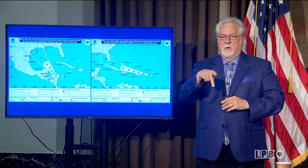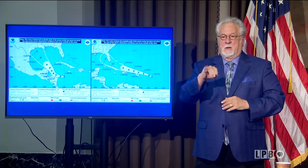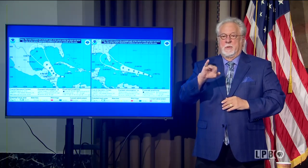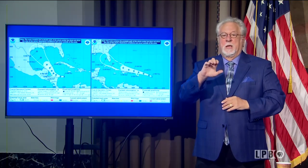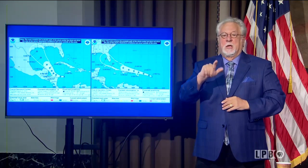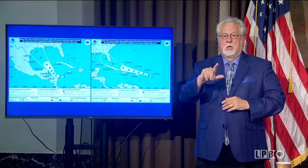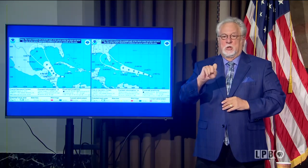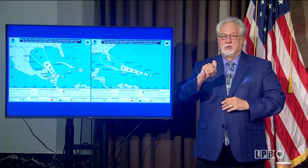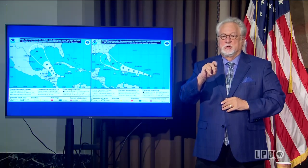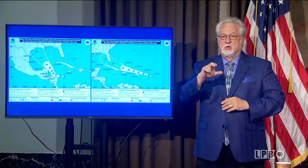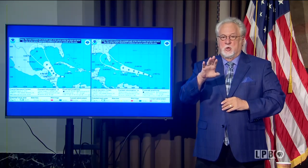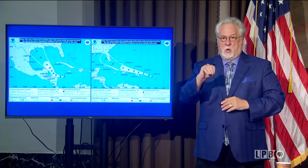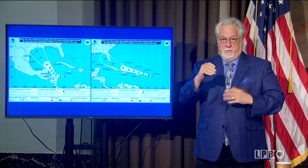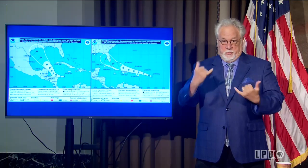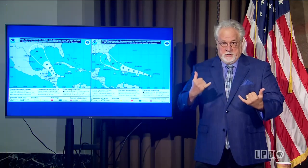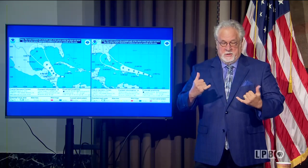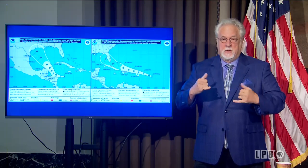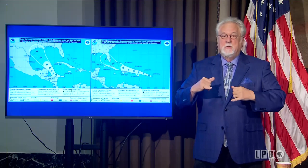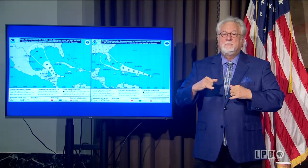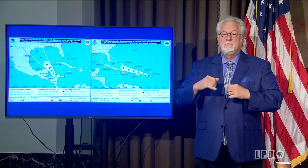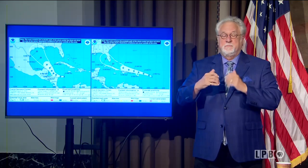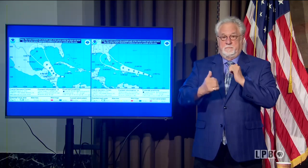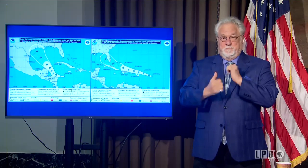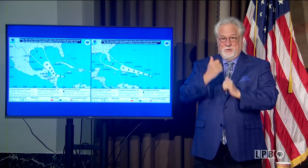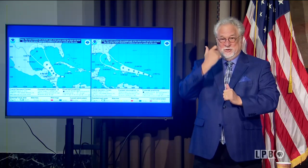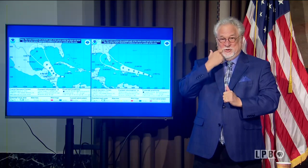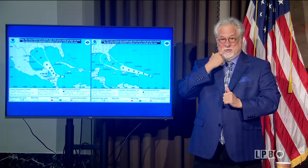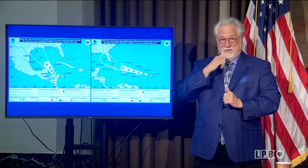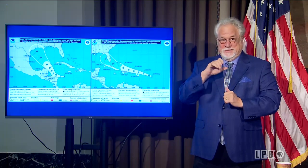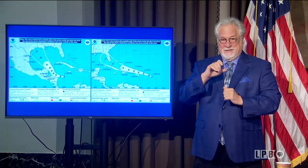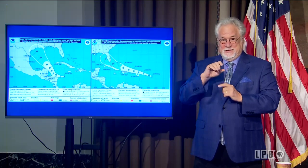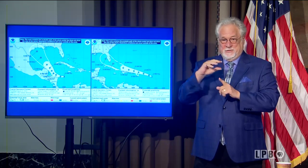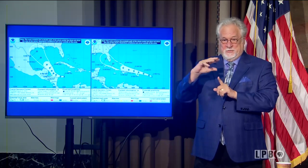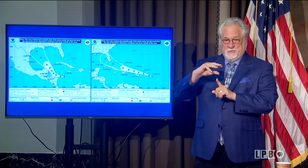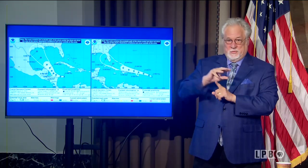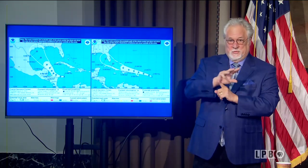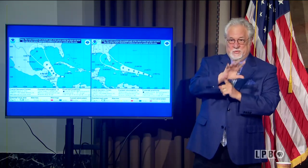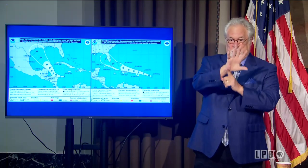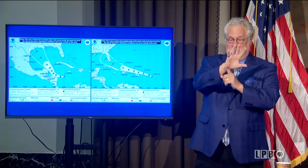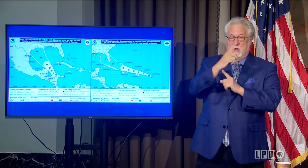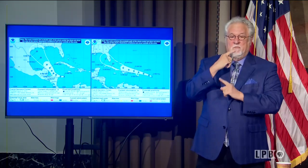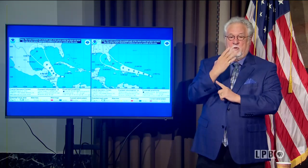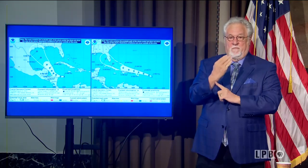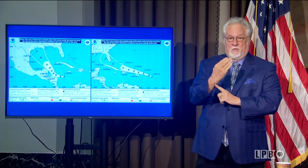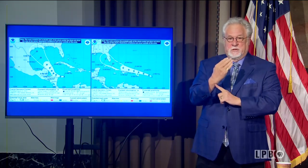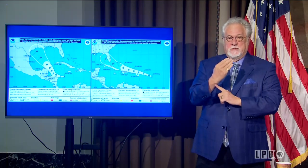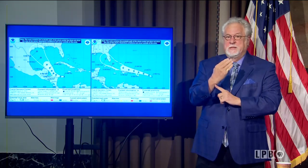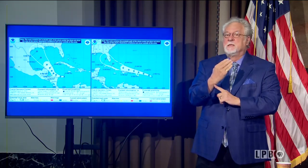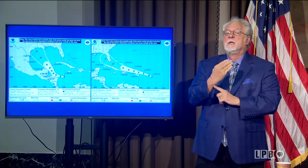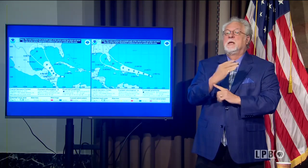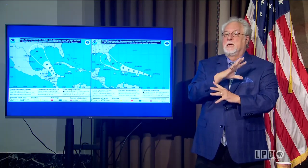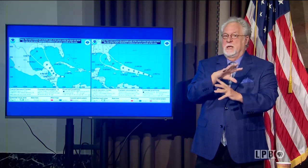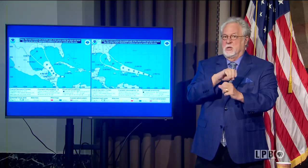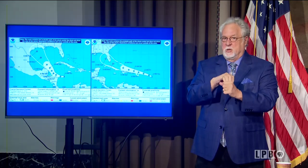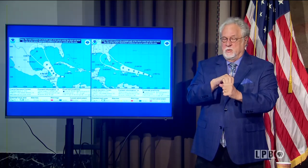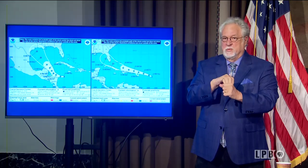presently. And the most recent cone that I saw for Tropical Depression 14 does include